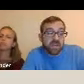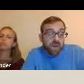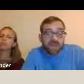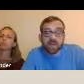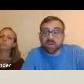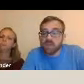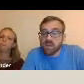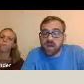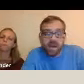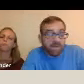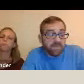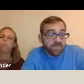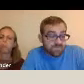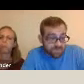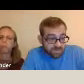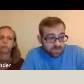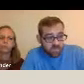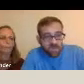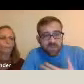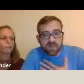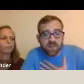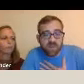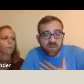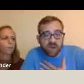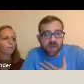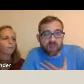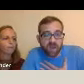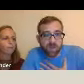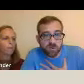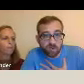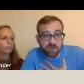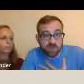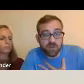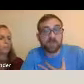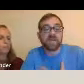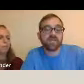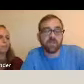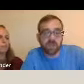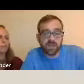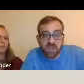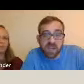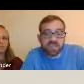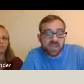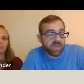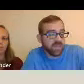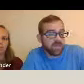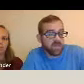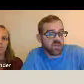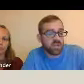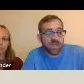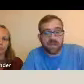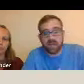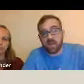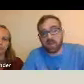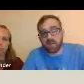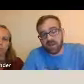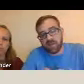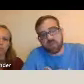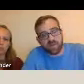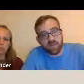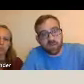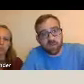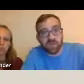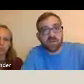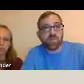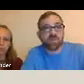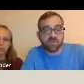and in practice. This last summer, I got the opportunity to begin learning Dutch Sign Language, and Carolyn, as she